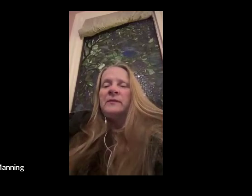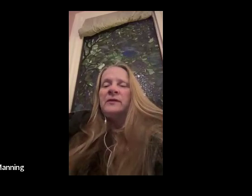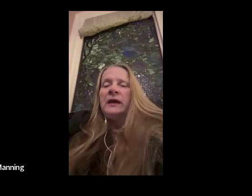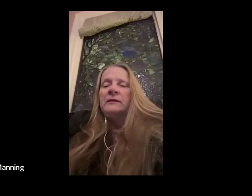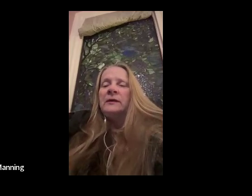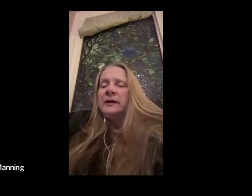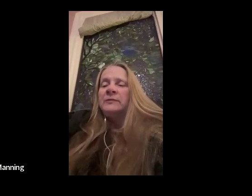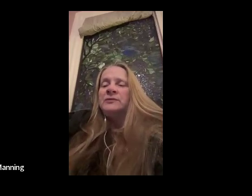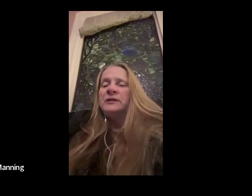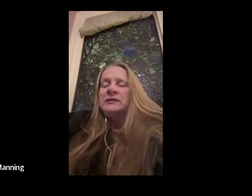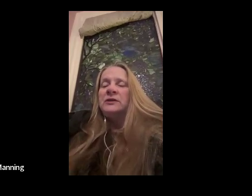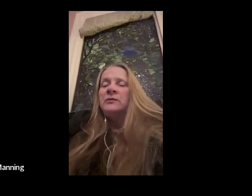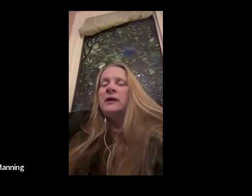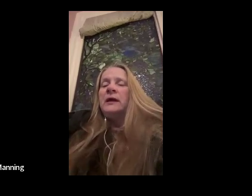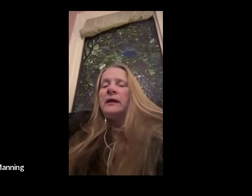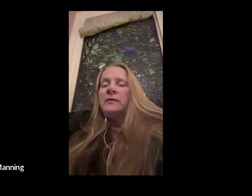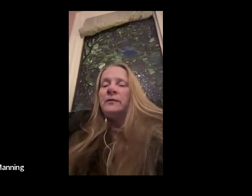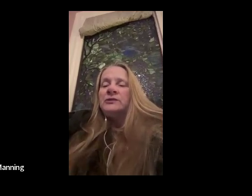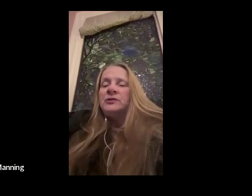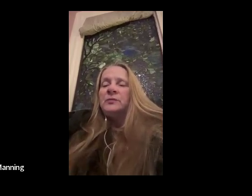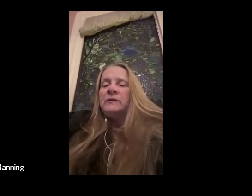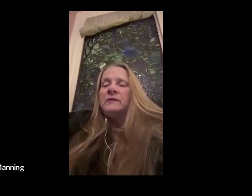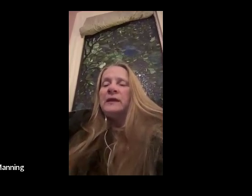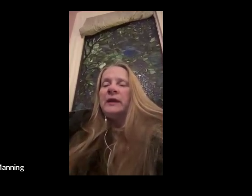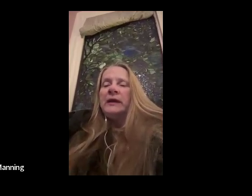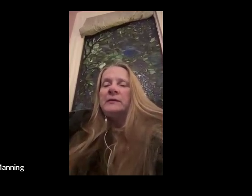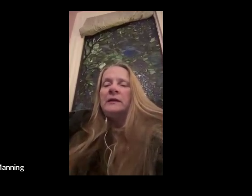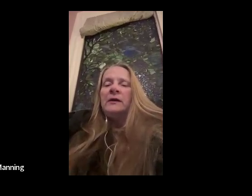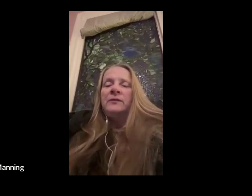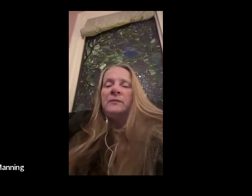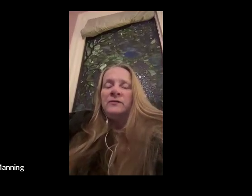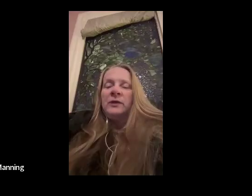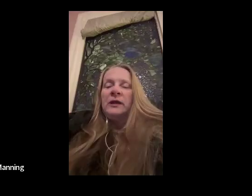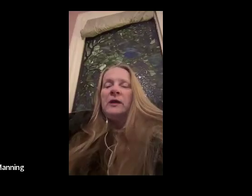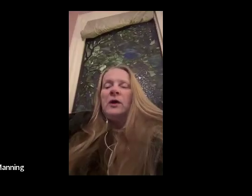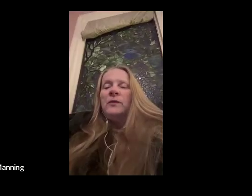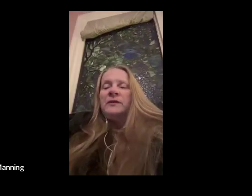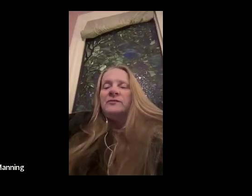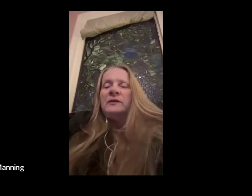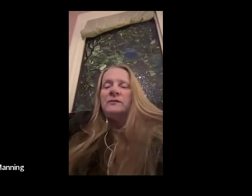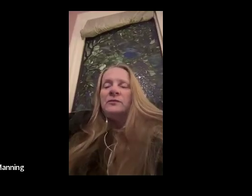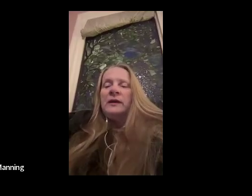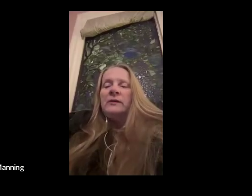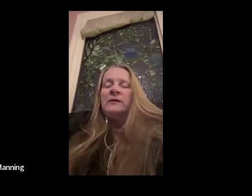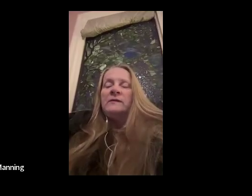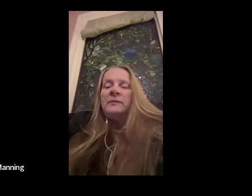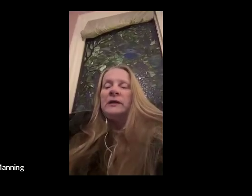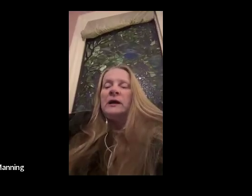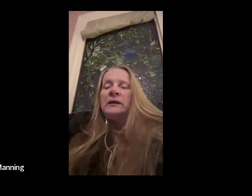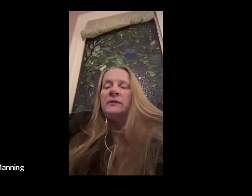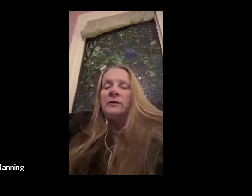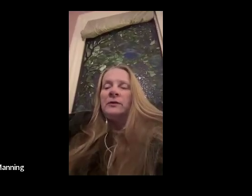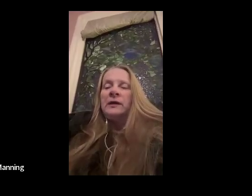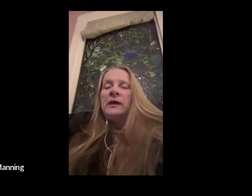that some of the cattle are unable to continue, and the rancher puts lame cattle out of their misery. What the district is doing here is